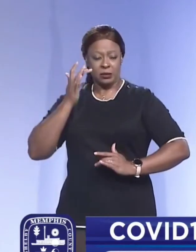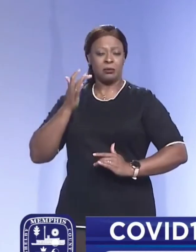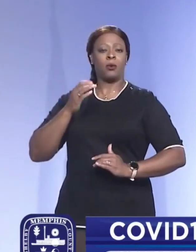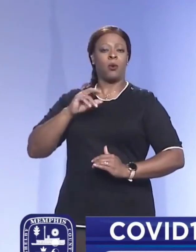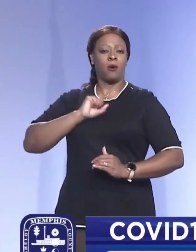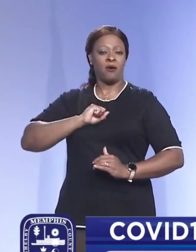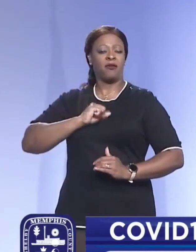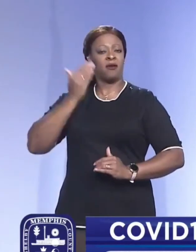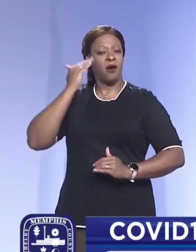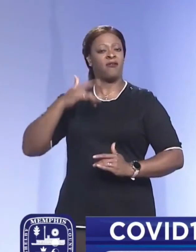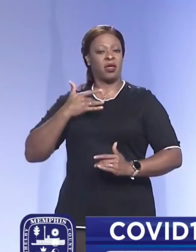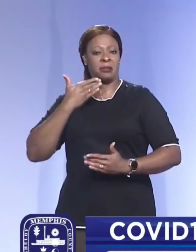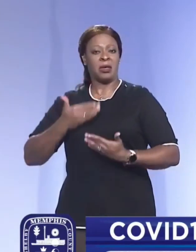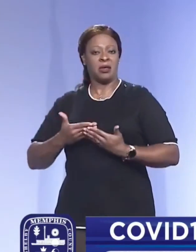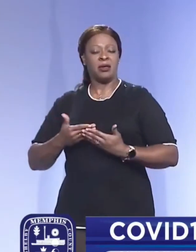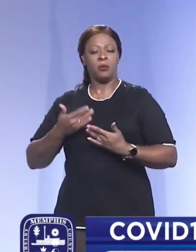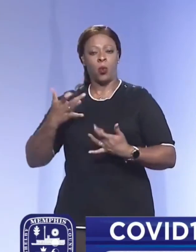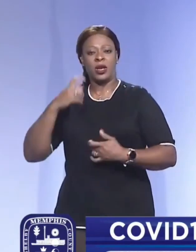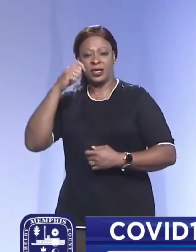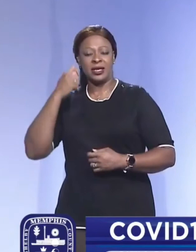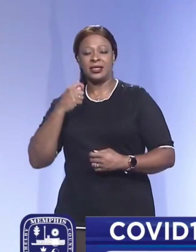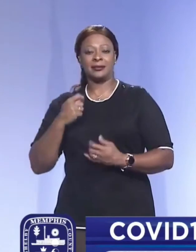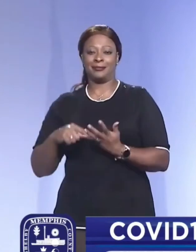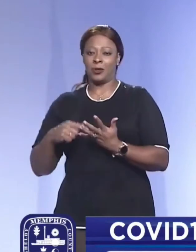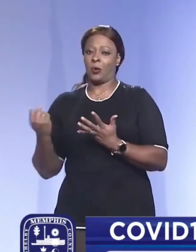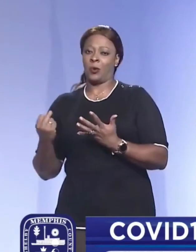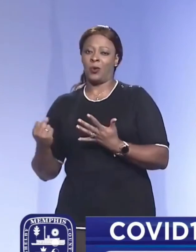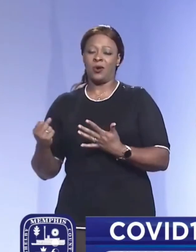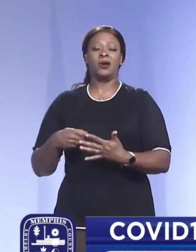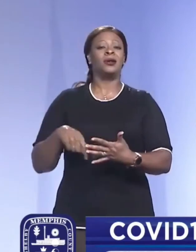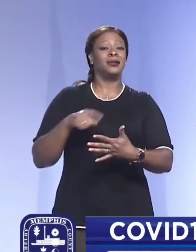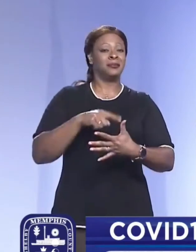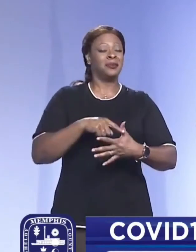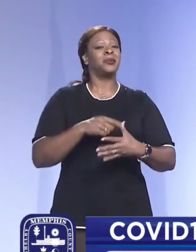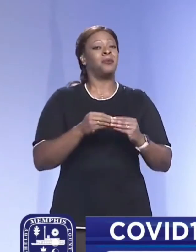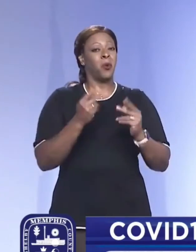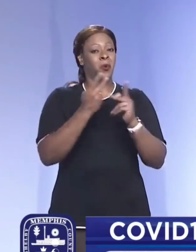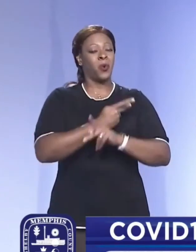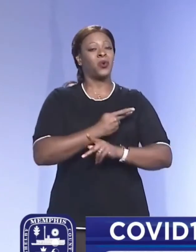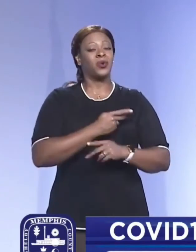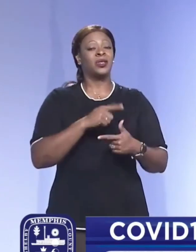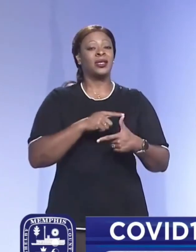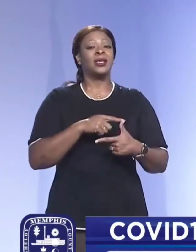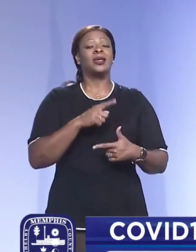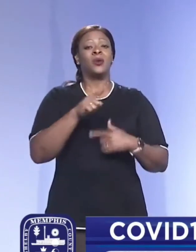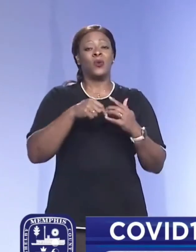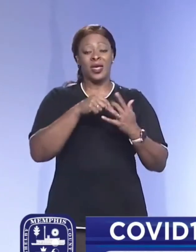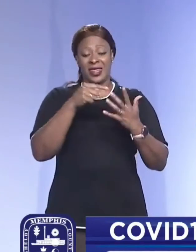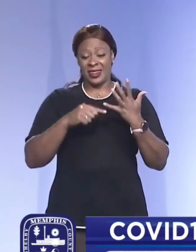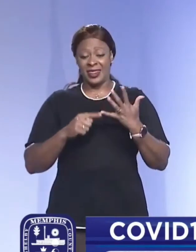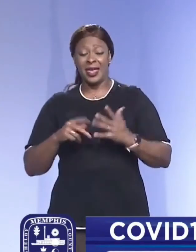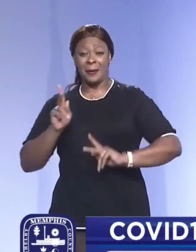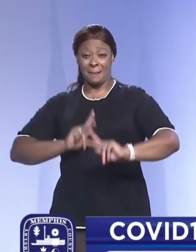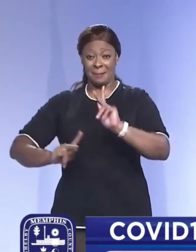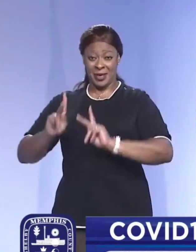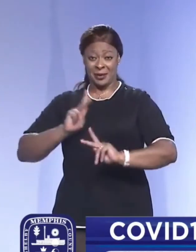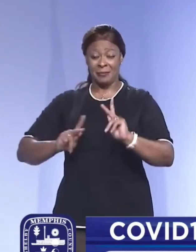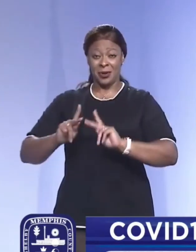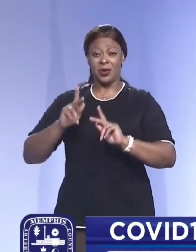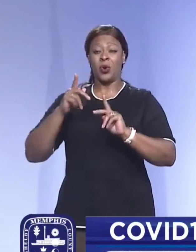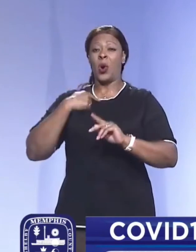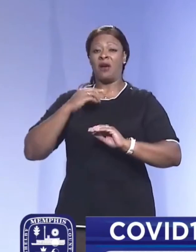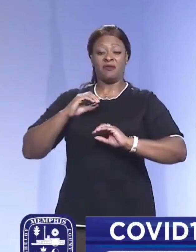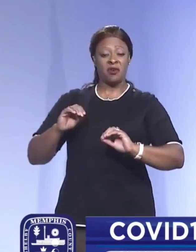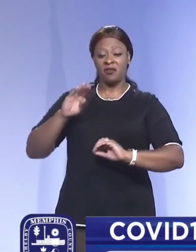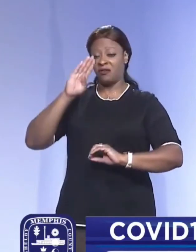now. I will assume that the question is more so, when can an asymptomatic person